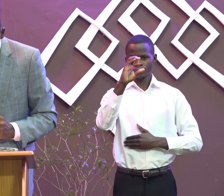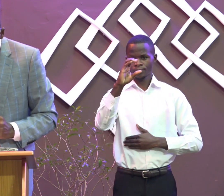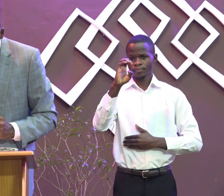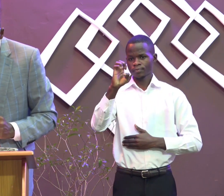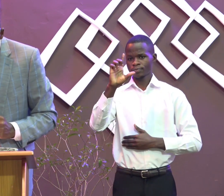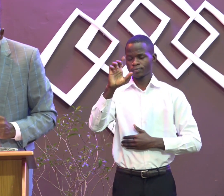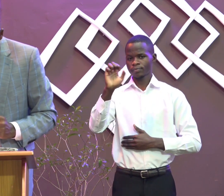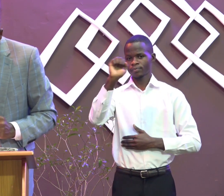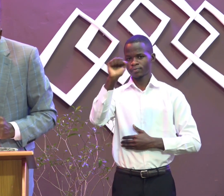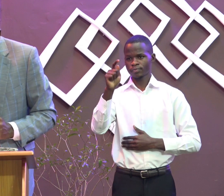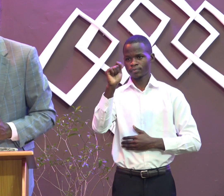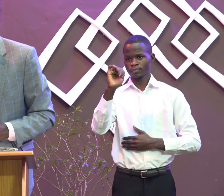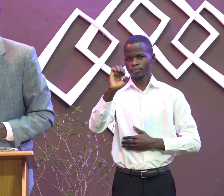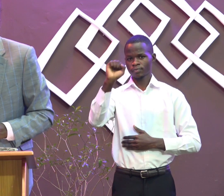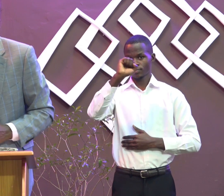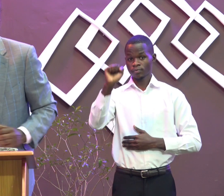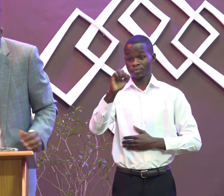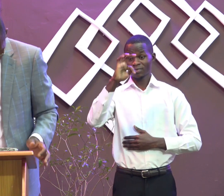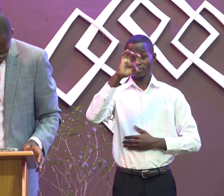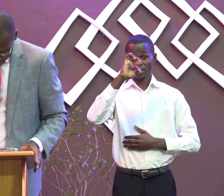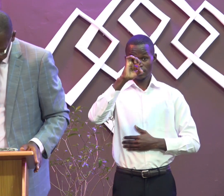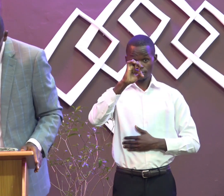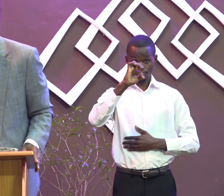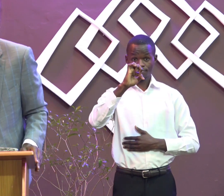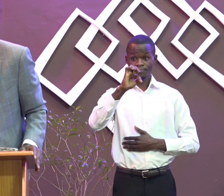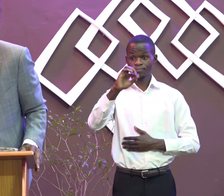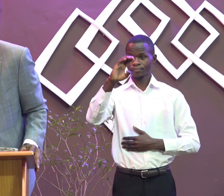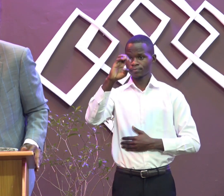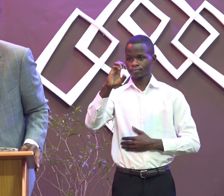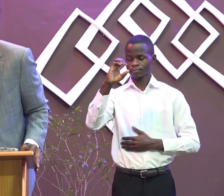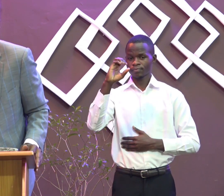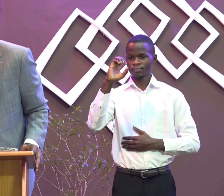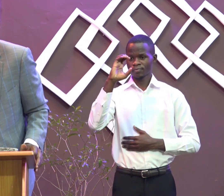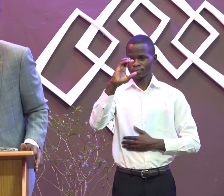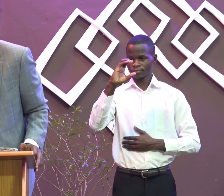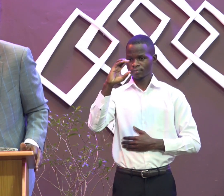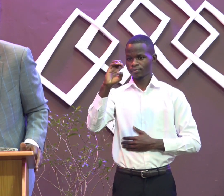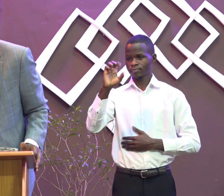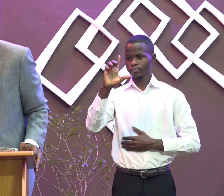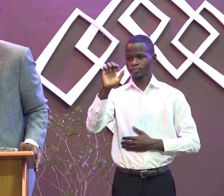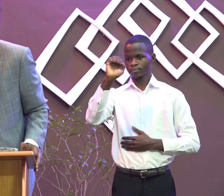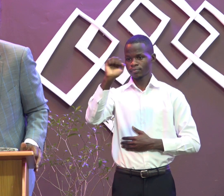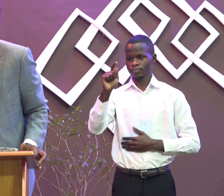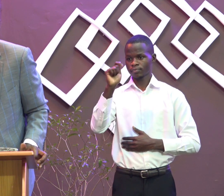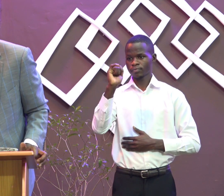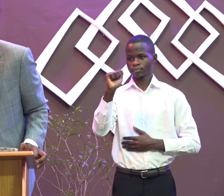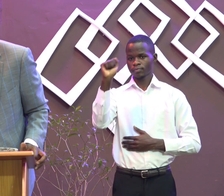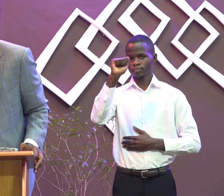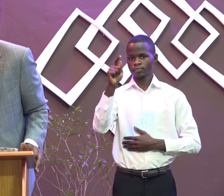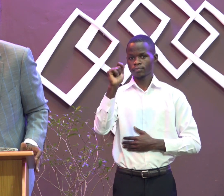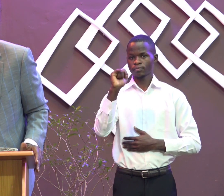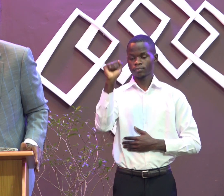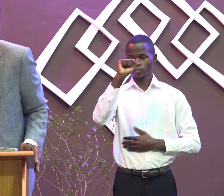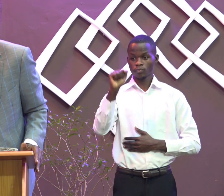munana, chapter 8. Mubulizi esula munana. Ecclesiastes chapter